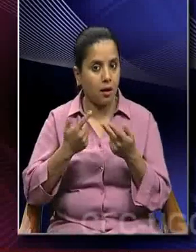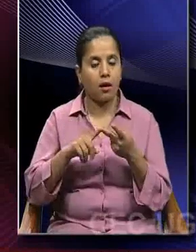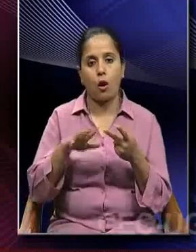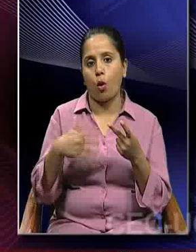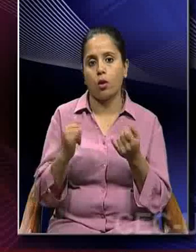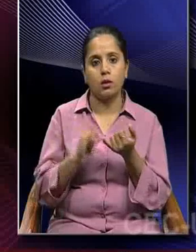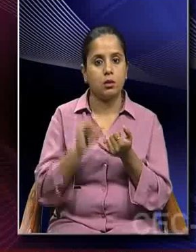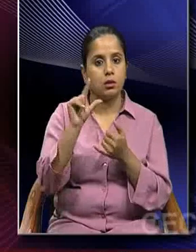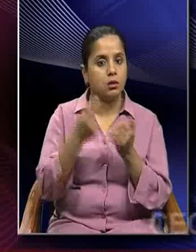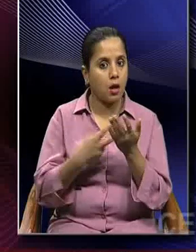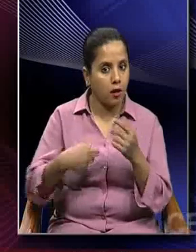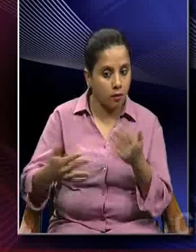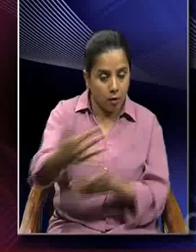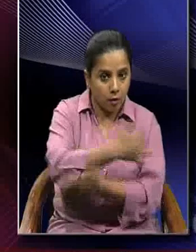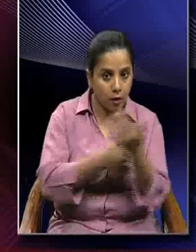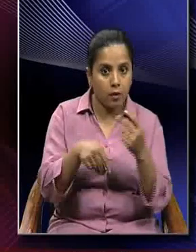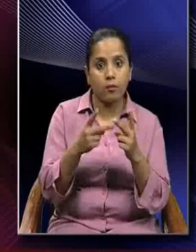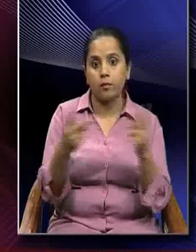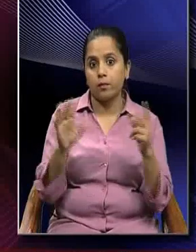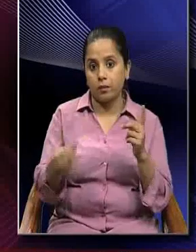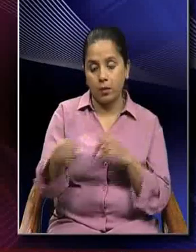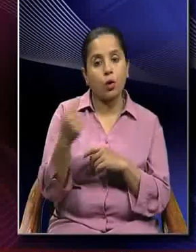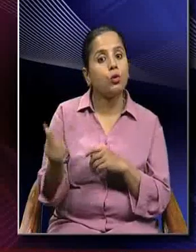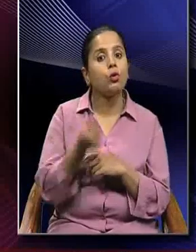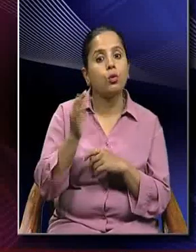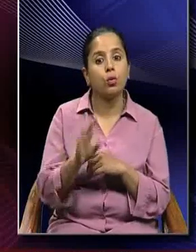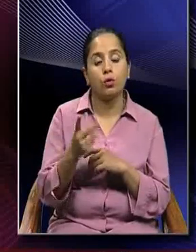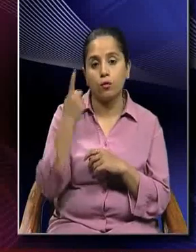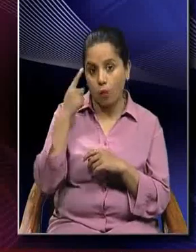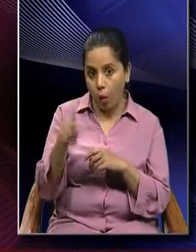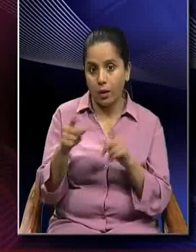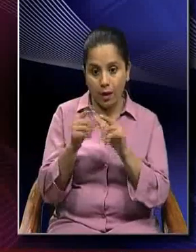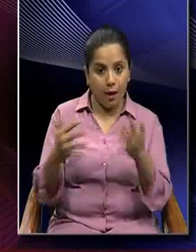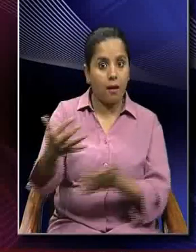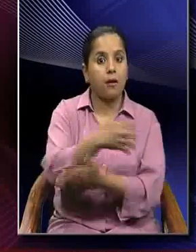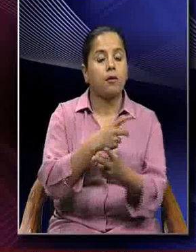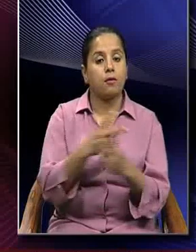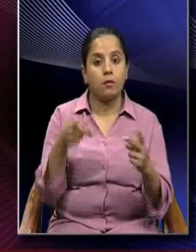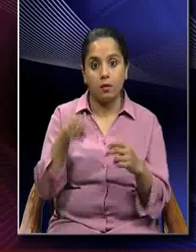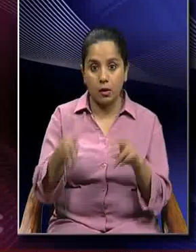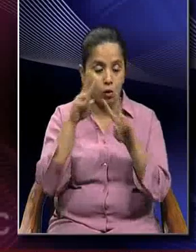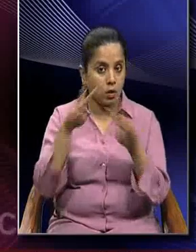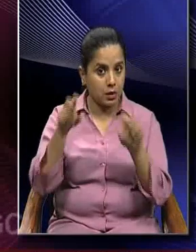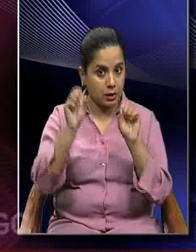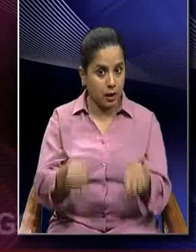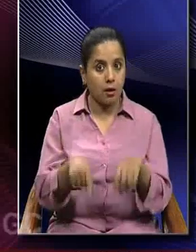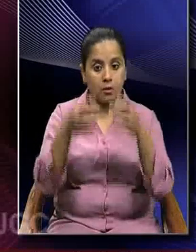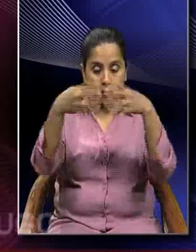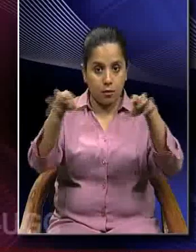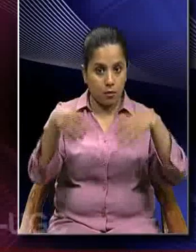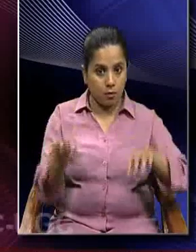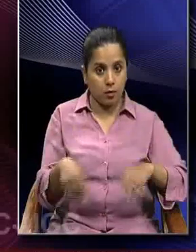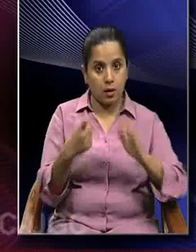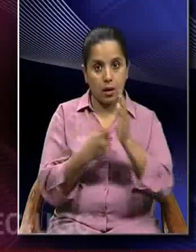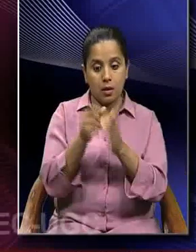survey using structured questionnaires are used as methods for data collection. The researcher can categorize or rank